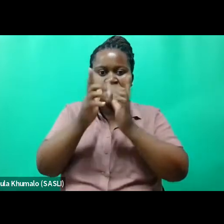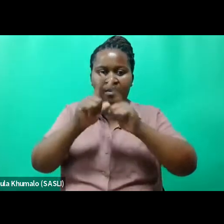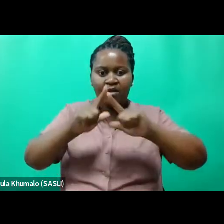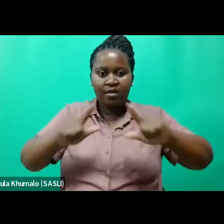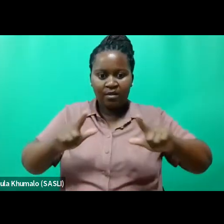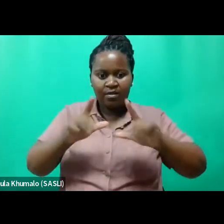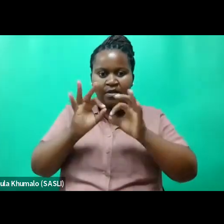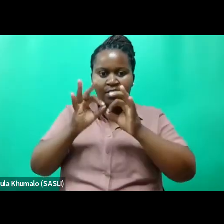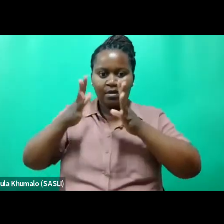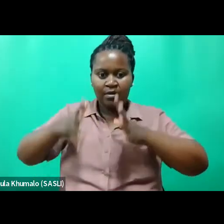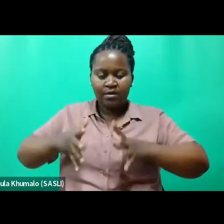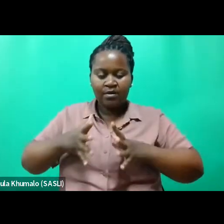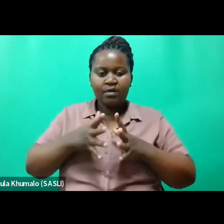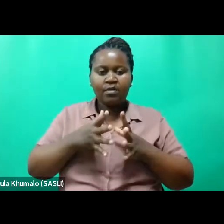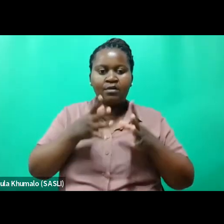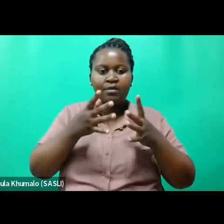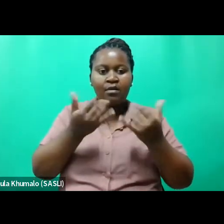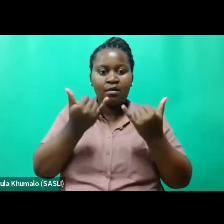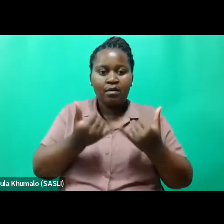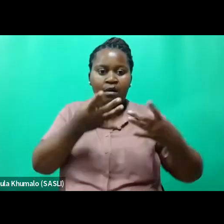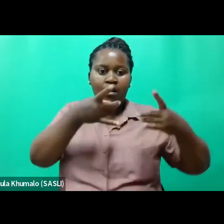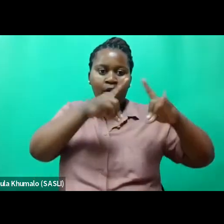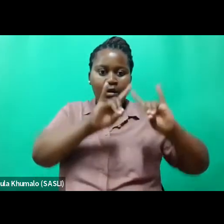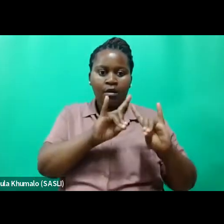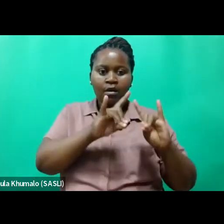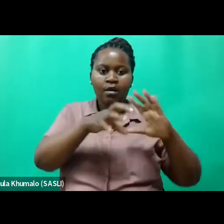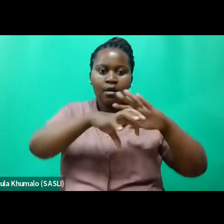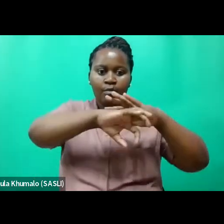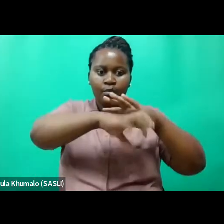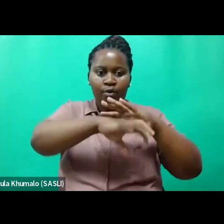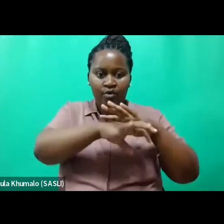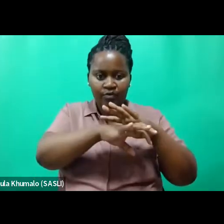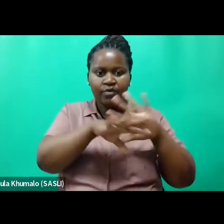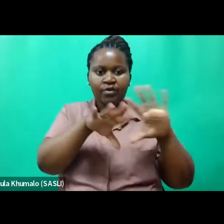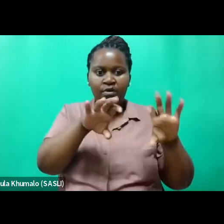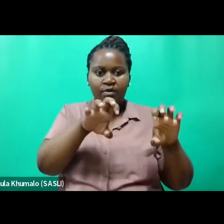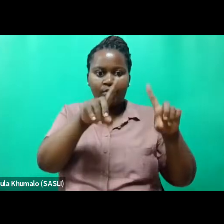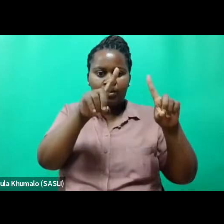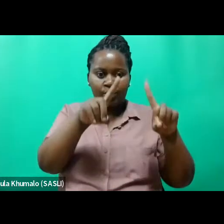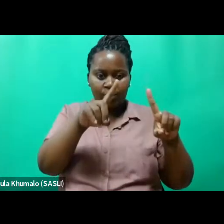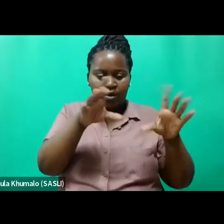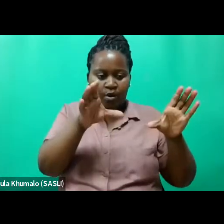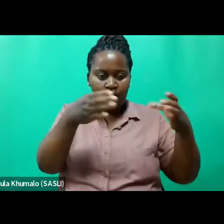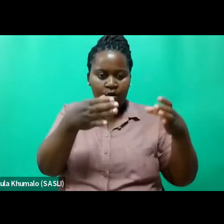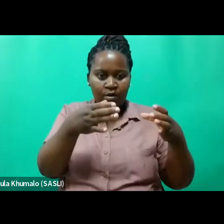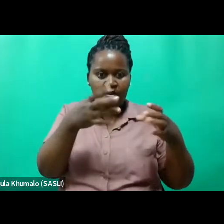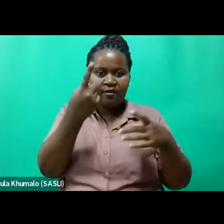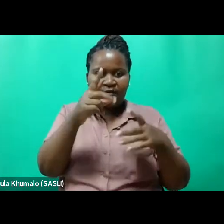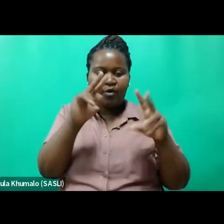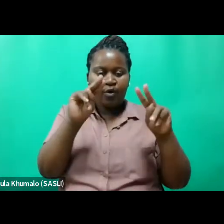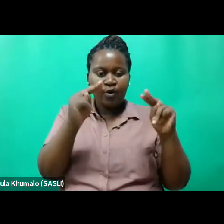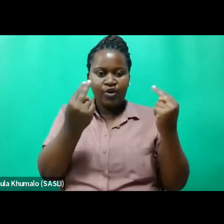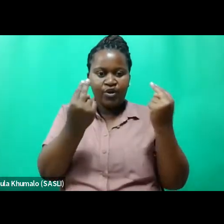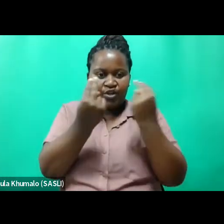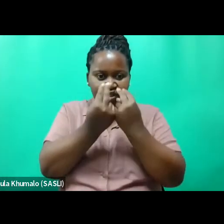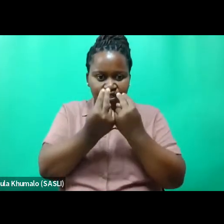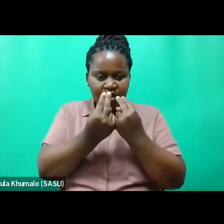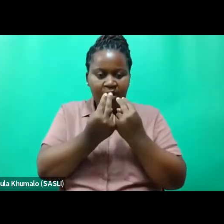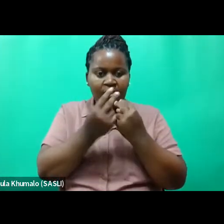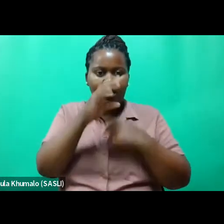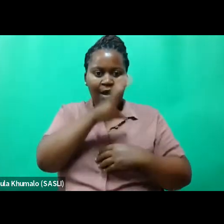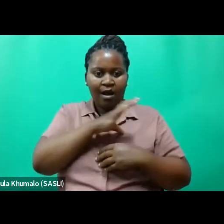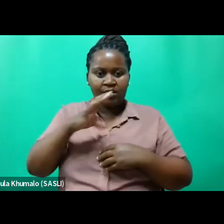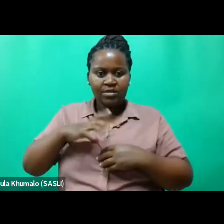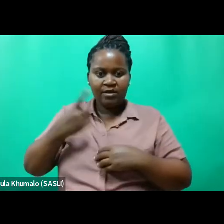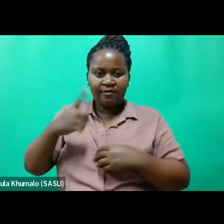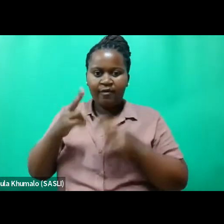He is the current chairperson of the Provincial Education Committee for the South African National Council for the Blind in KwaZulu-Natal. He is going